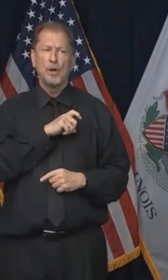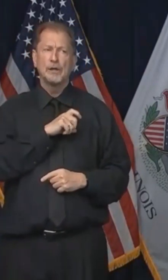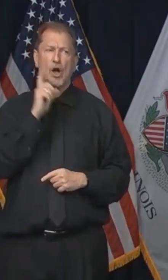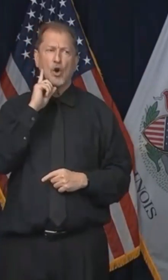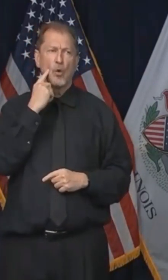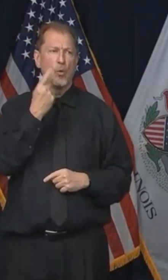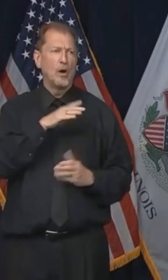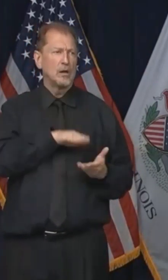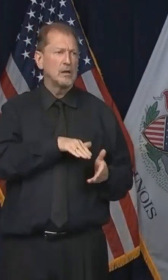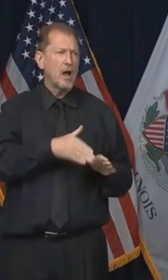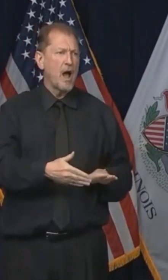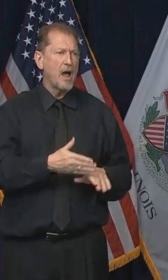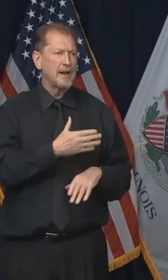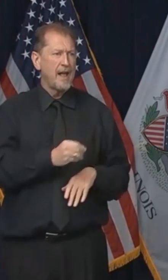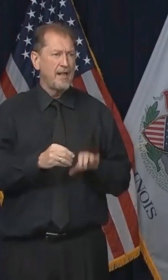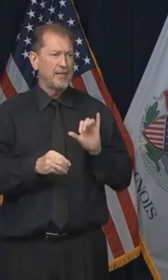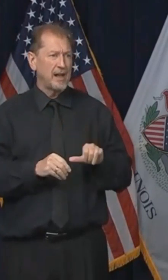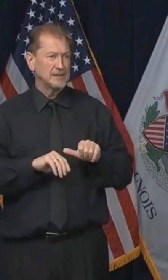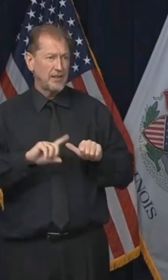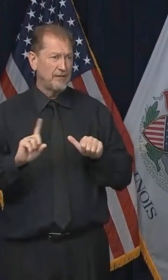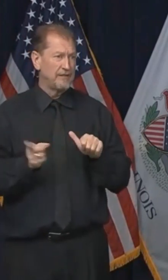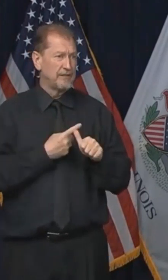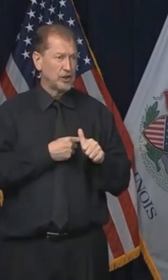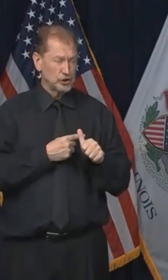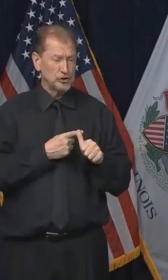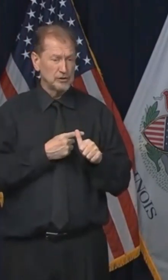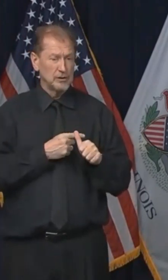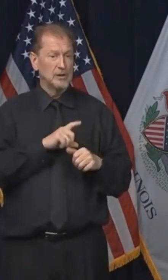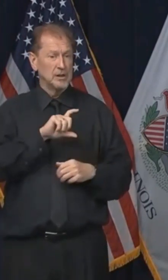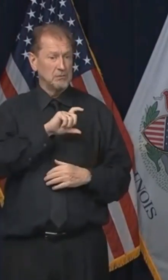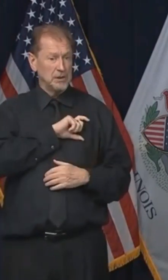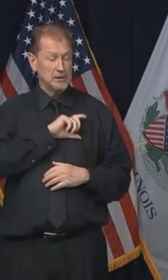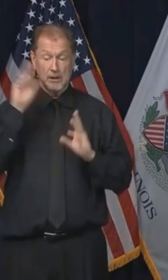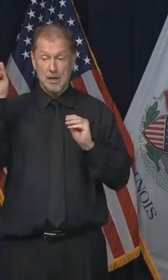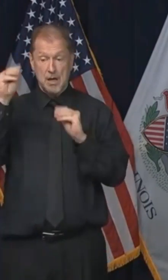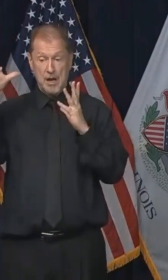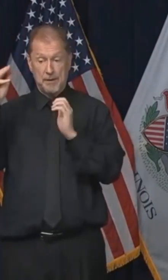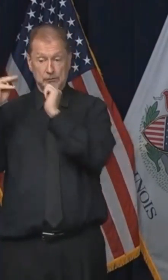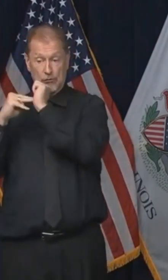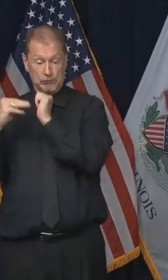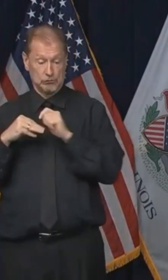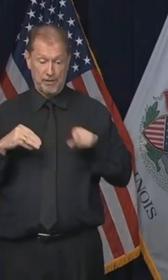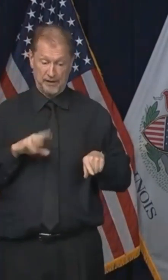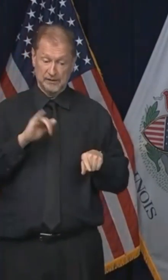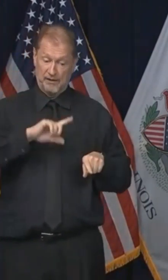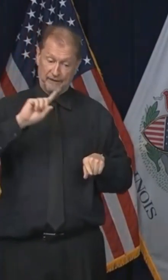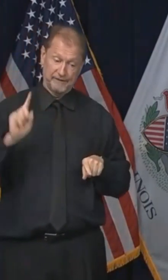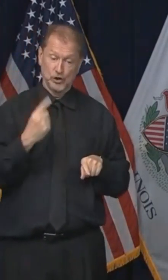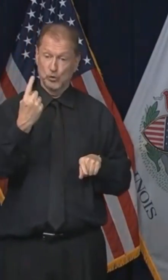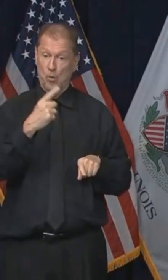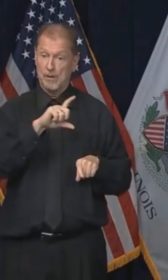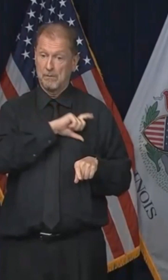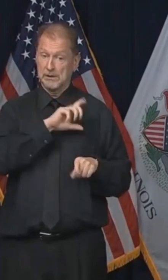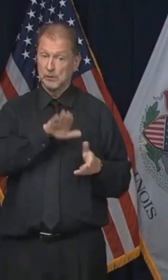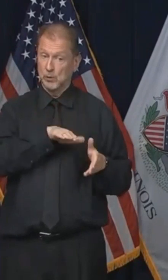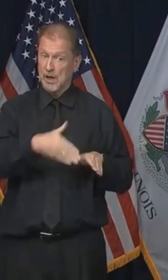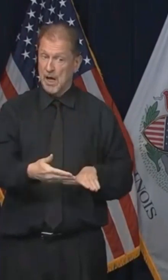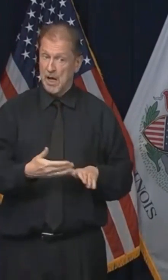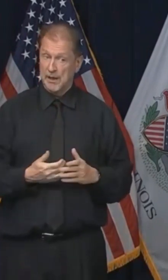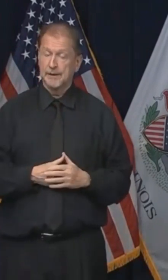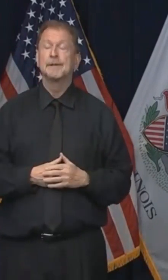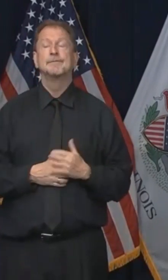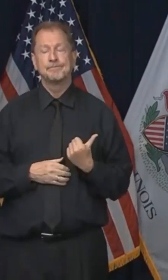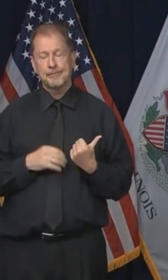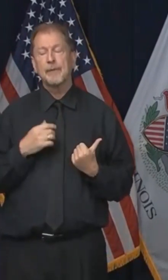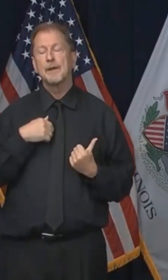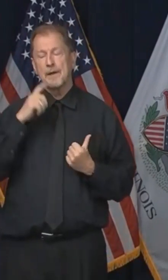is there confirmation that this is the first responder to die from COVID-19? So I believe this is